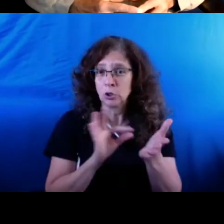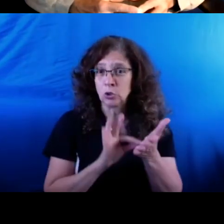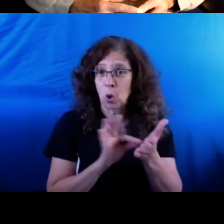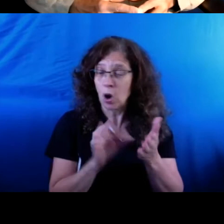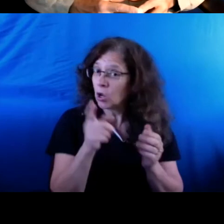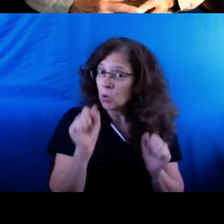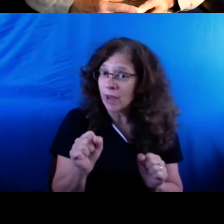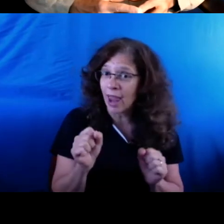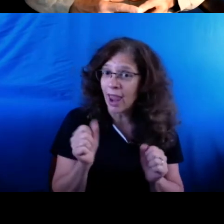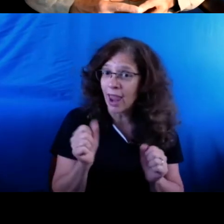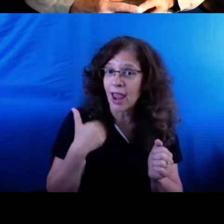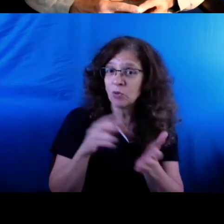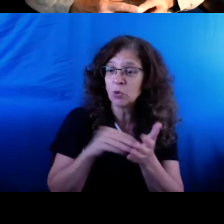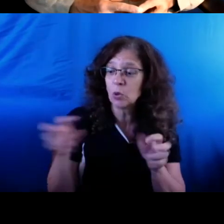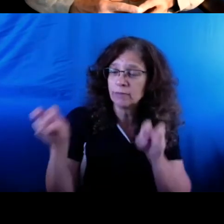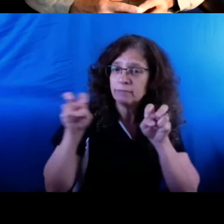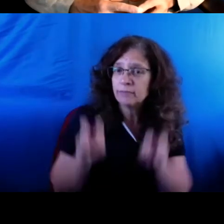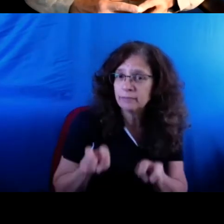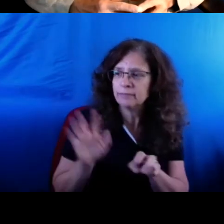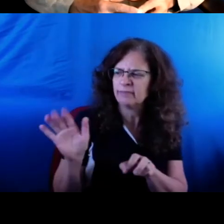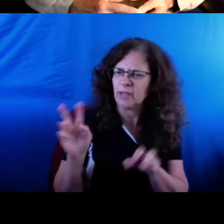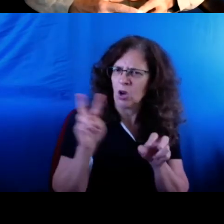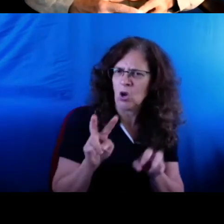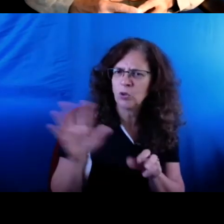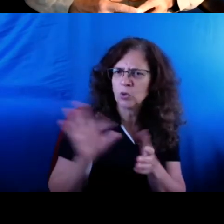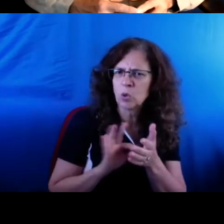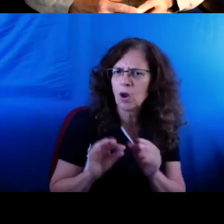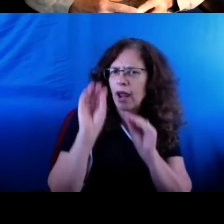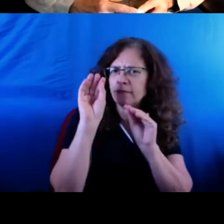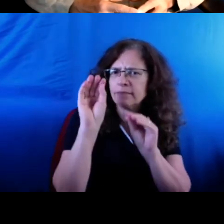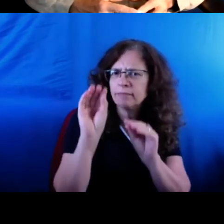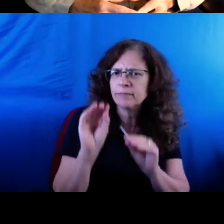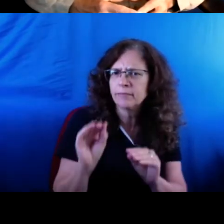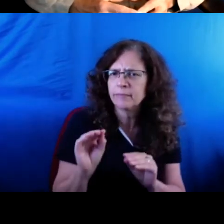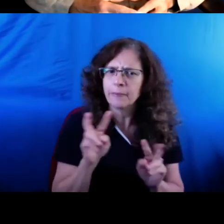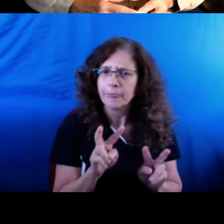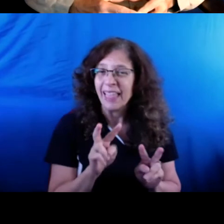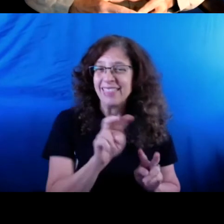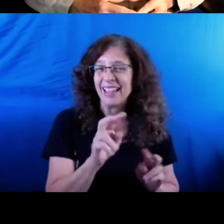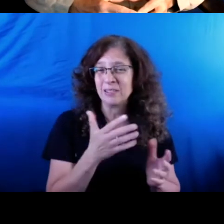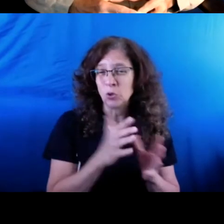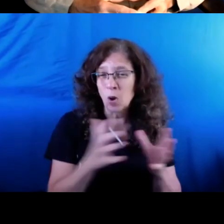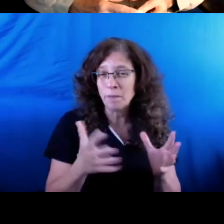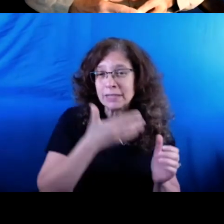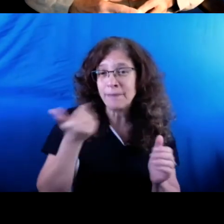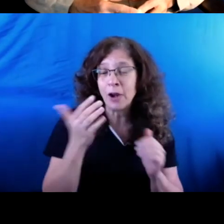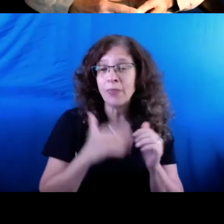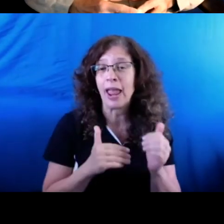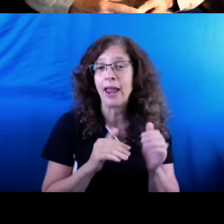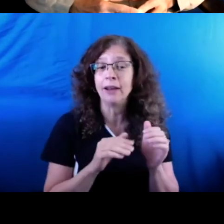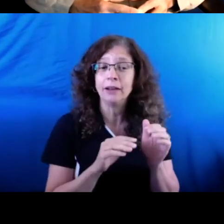Going back to feeding in the scores, you can have the students sit with you. Let's look at your scores and put those